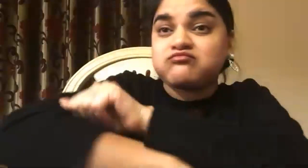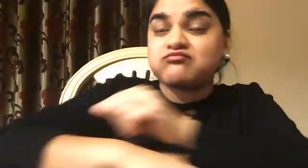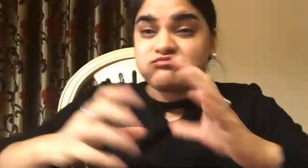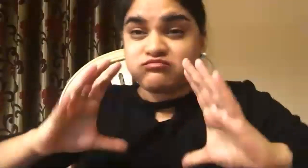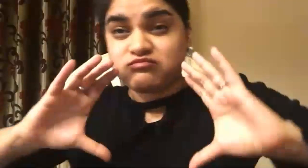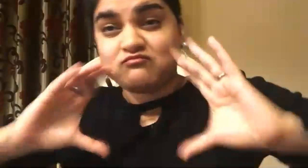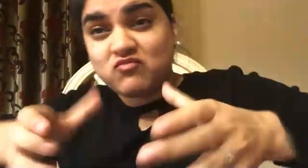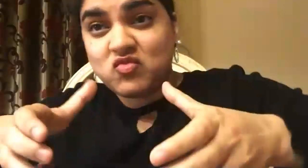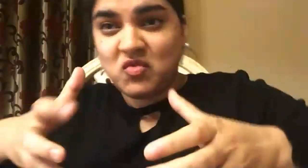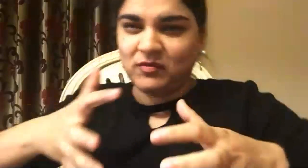deafblind person were